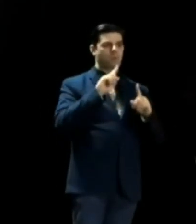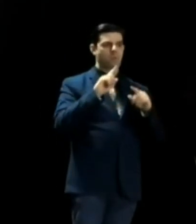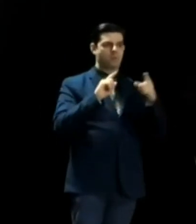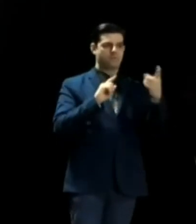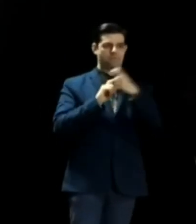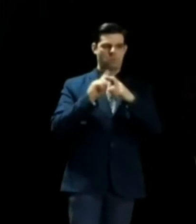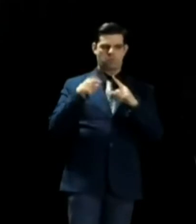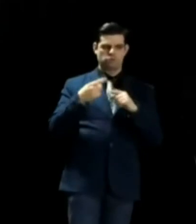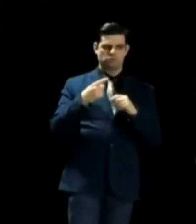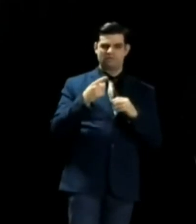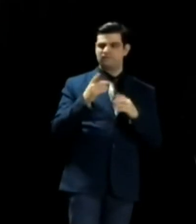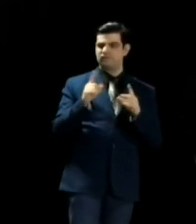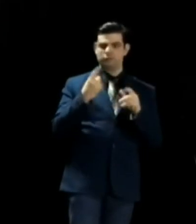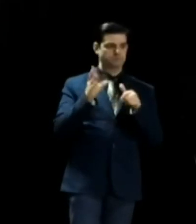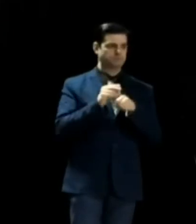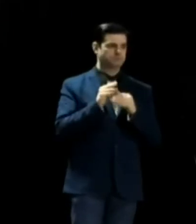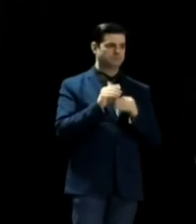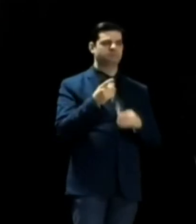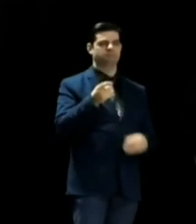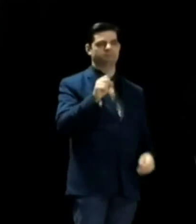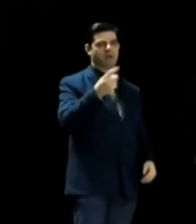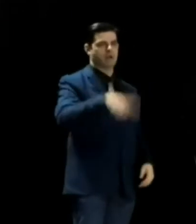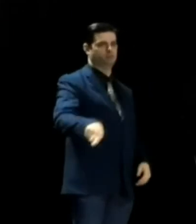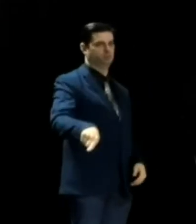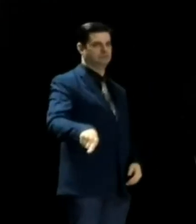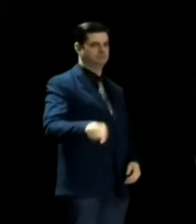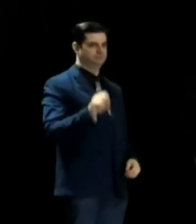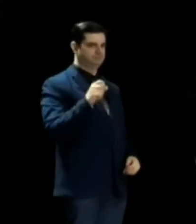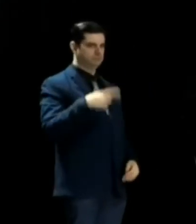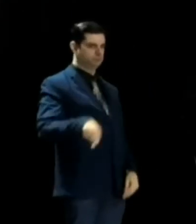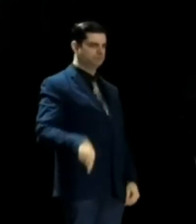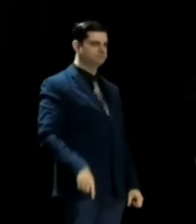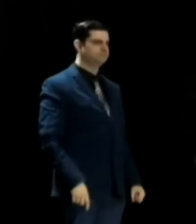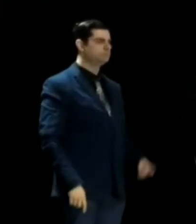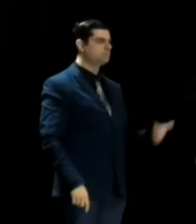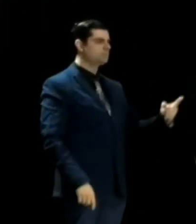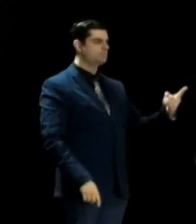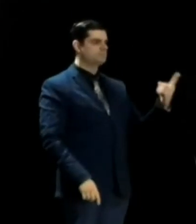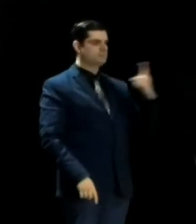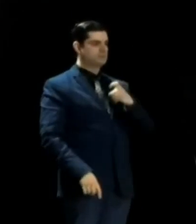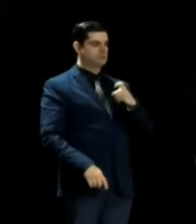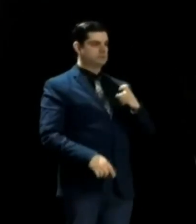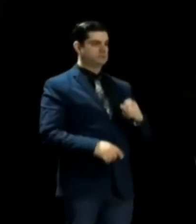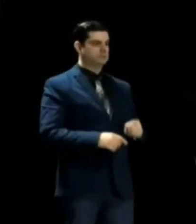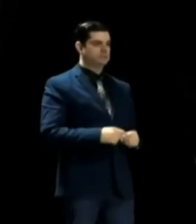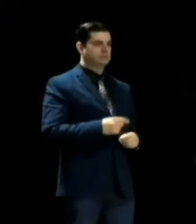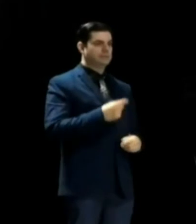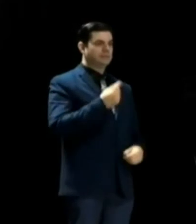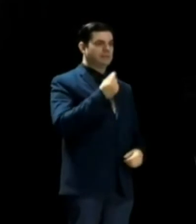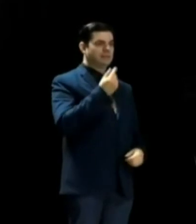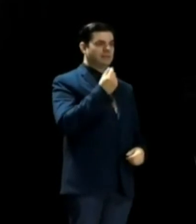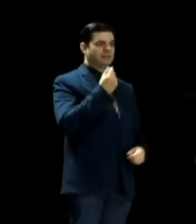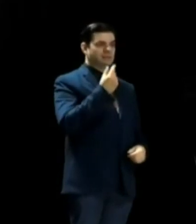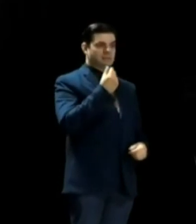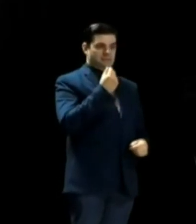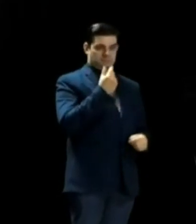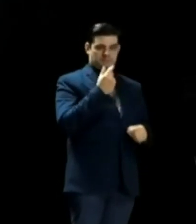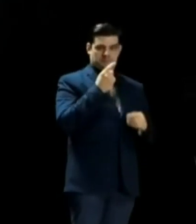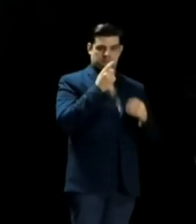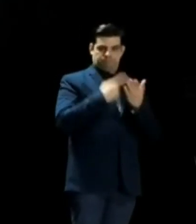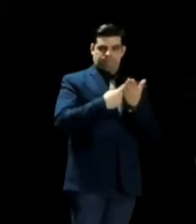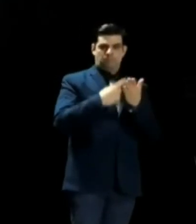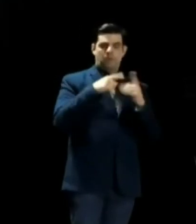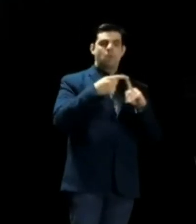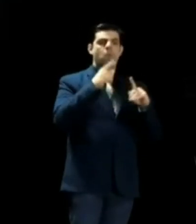week? Yeah, yeah. The governor's executive order requiring masks goes into effect tonight. What's your guidance for